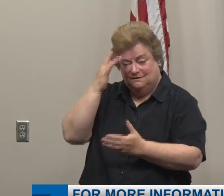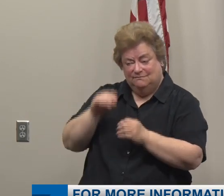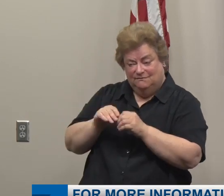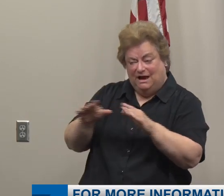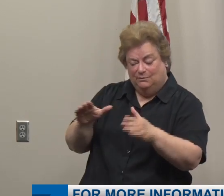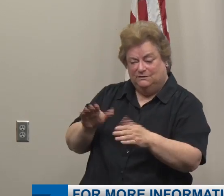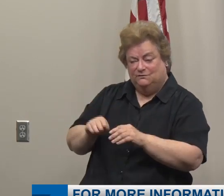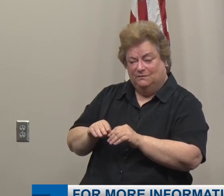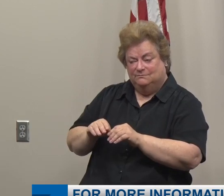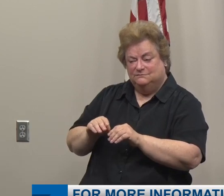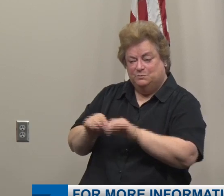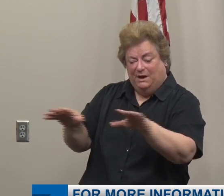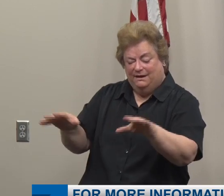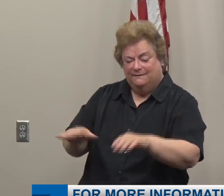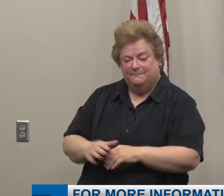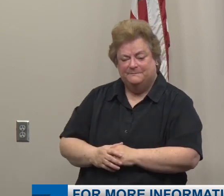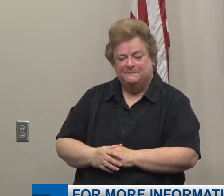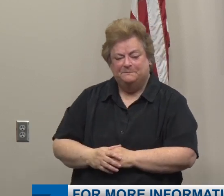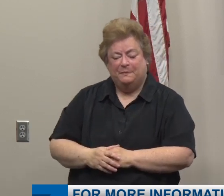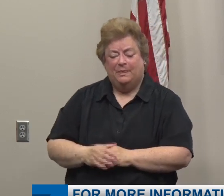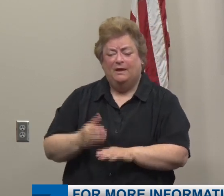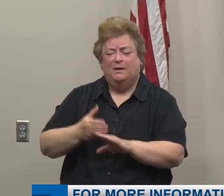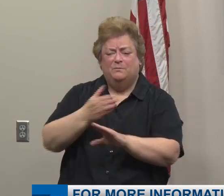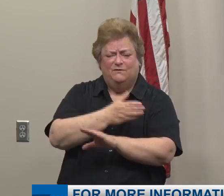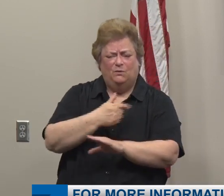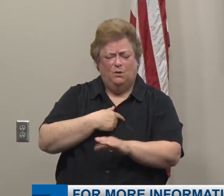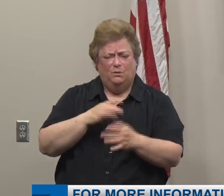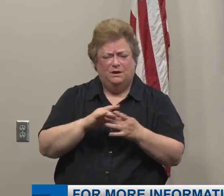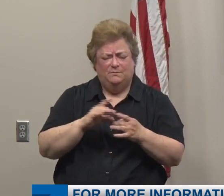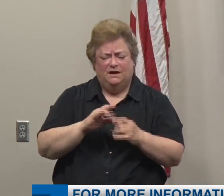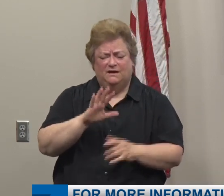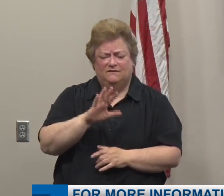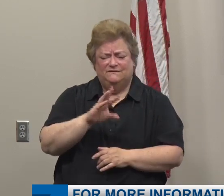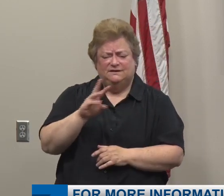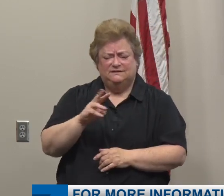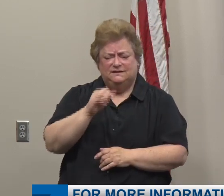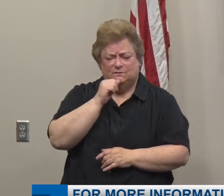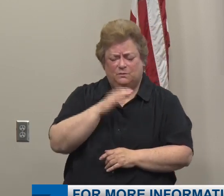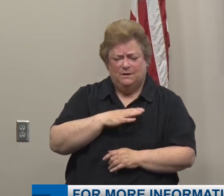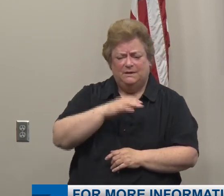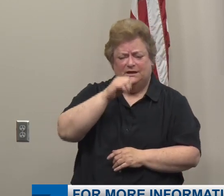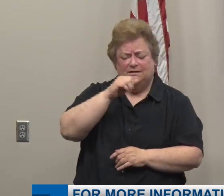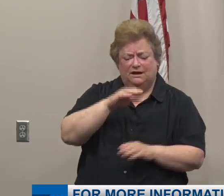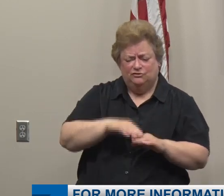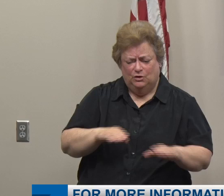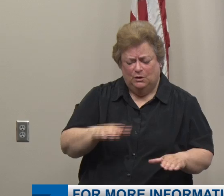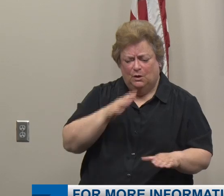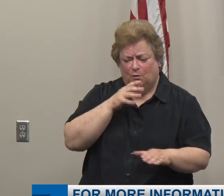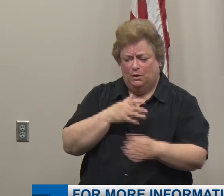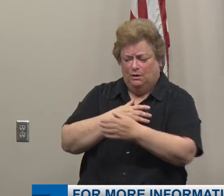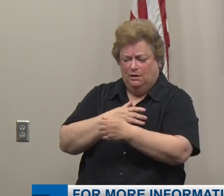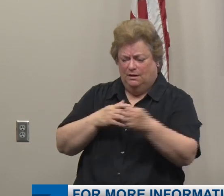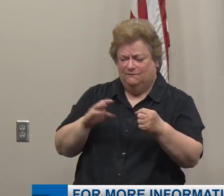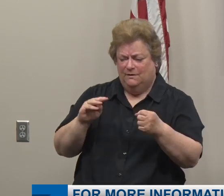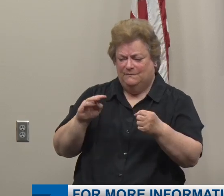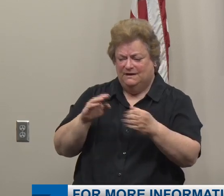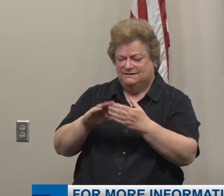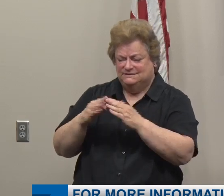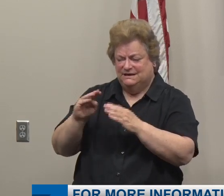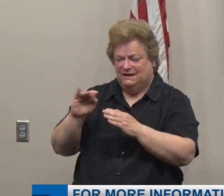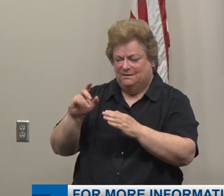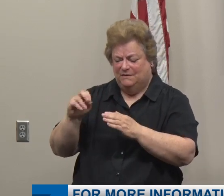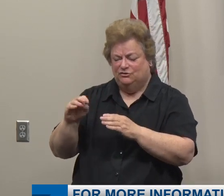and as we mentioned at a previous briefing 56 women and children were relocated from the people's City mission to secure